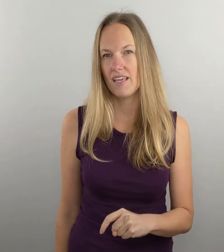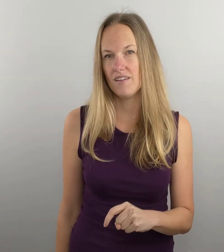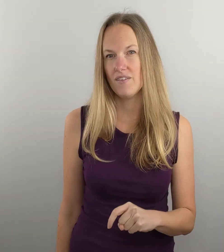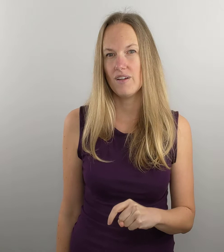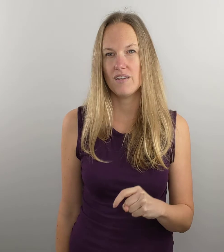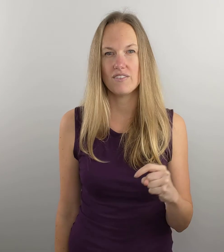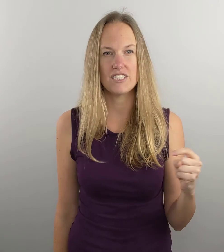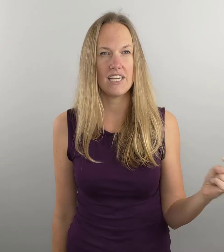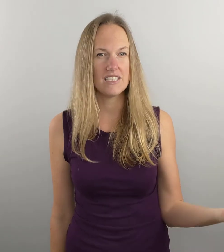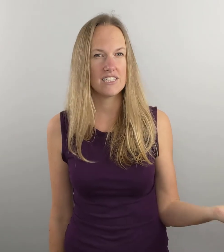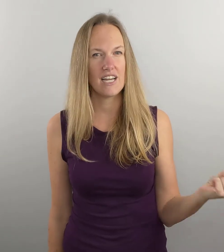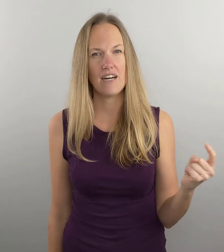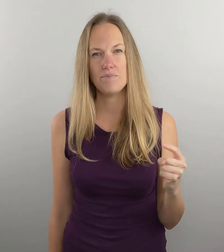okay? Waiting for change to come.